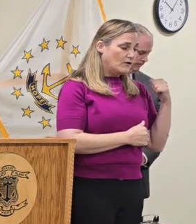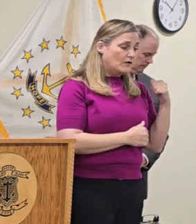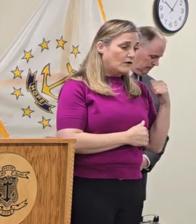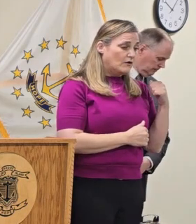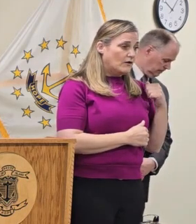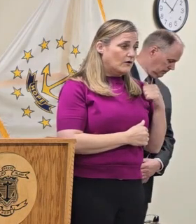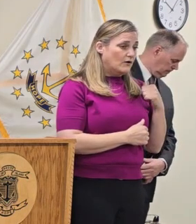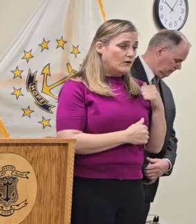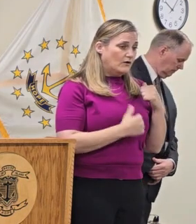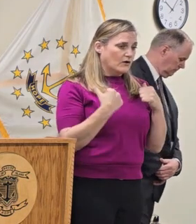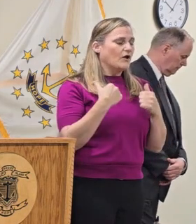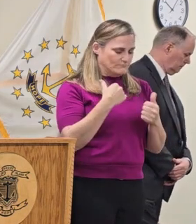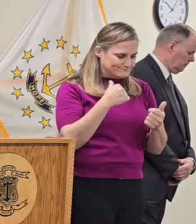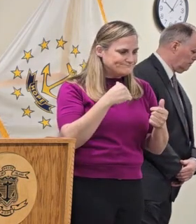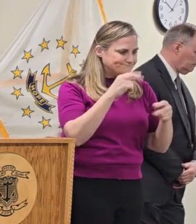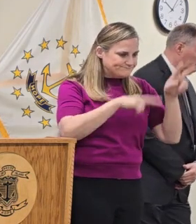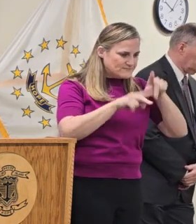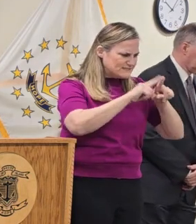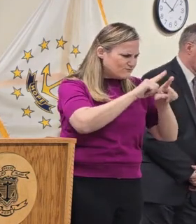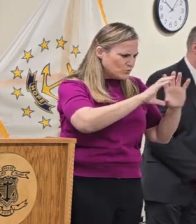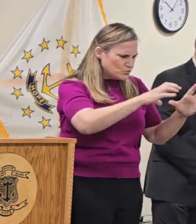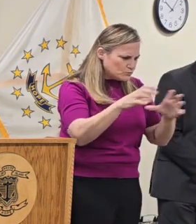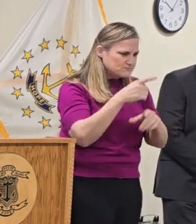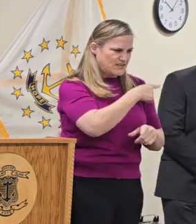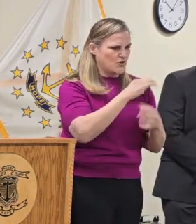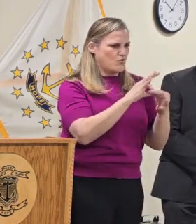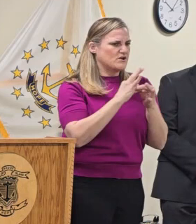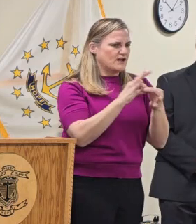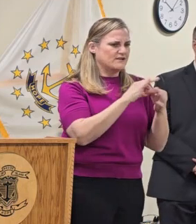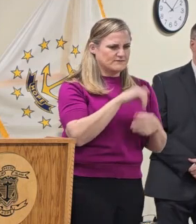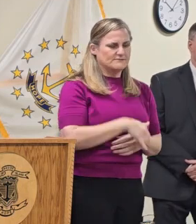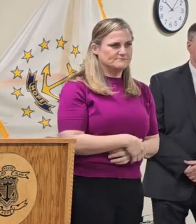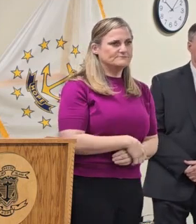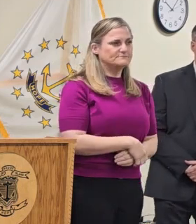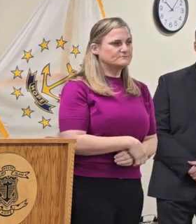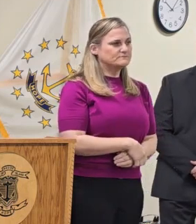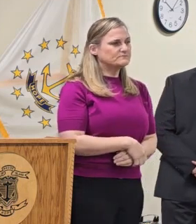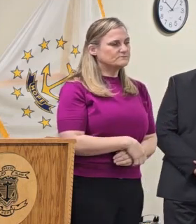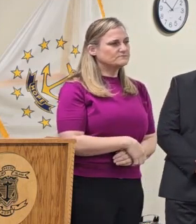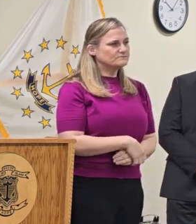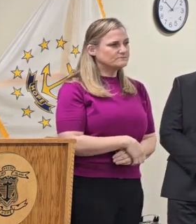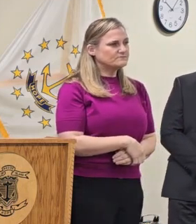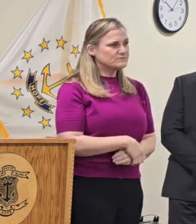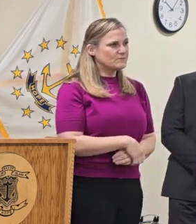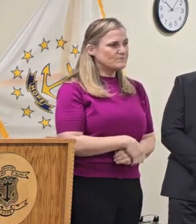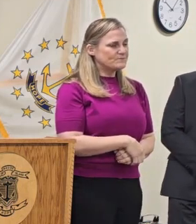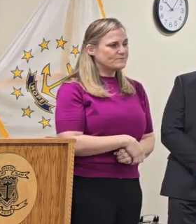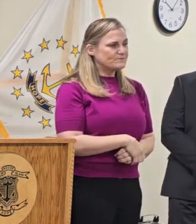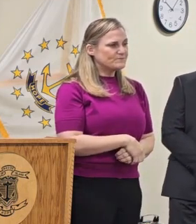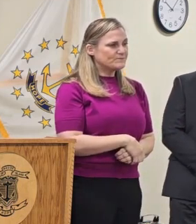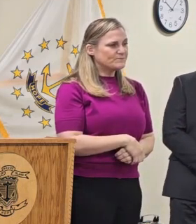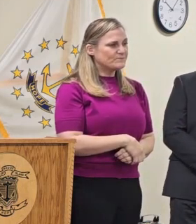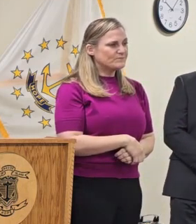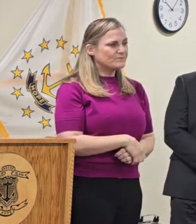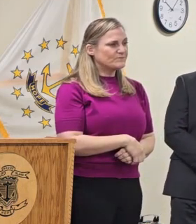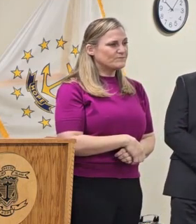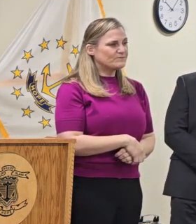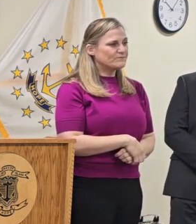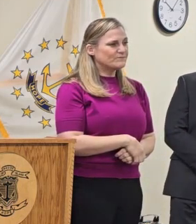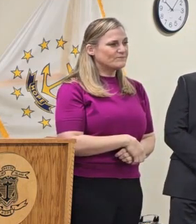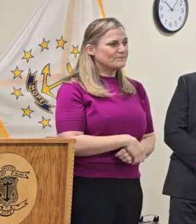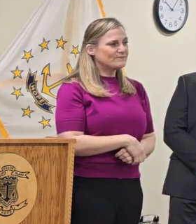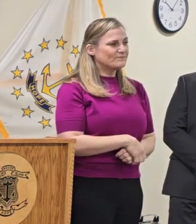parties that are so important to this effort regarding the Washington Bridge. As we continue to move